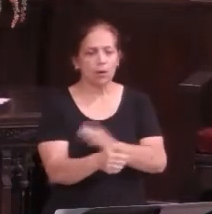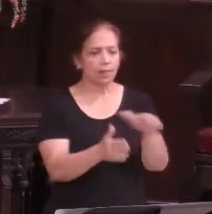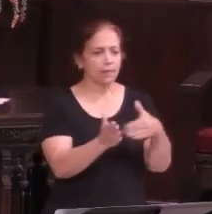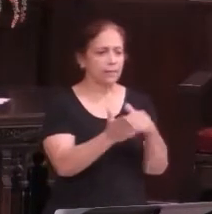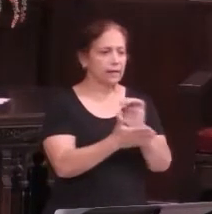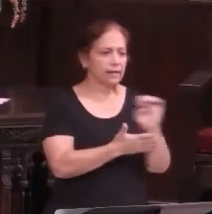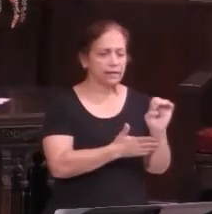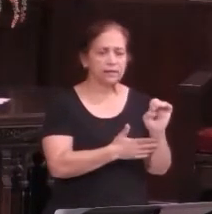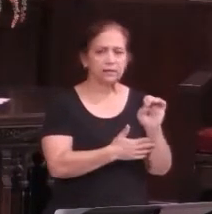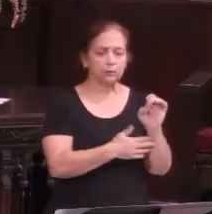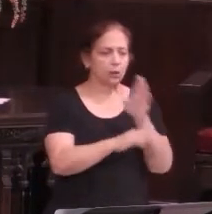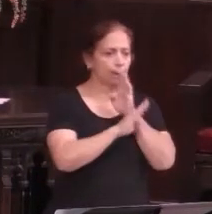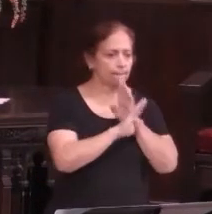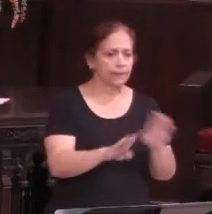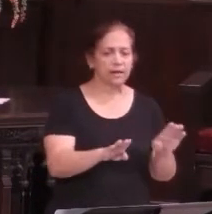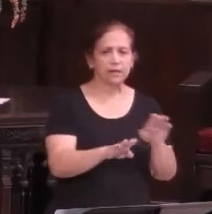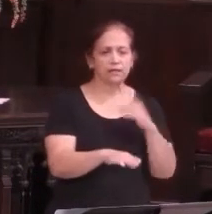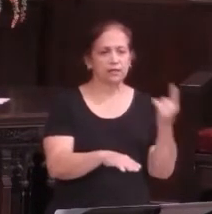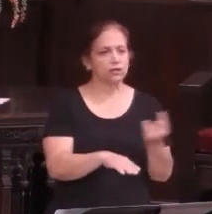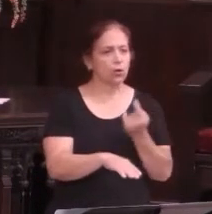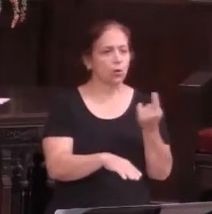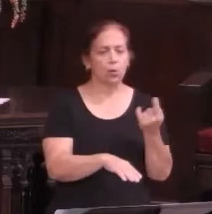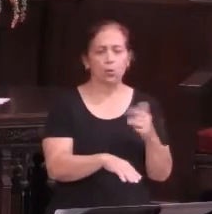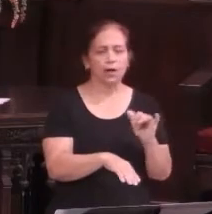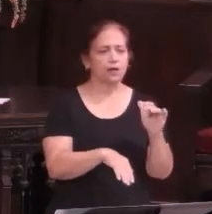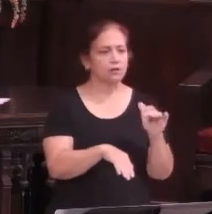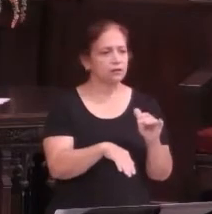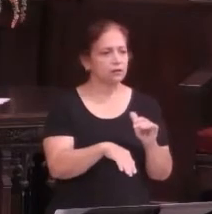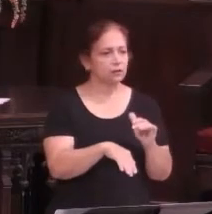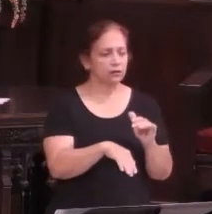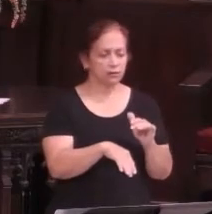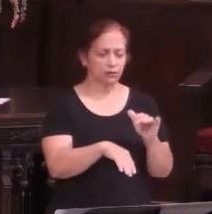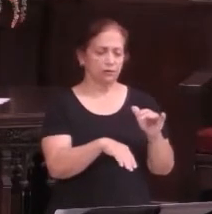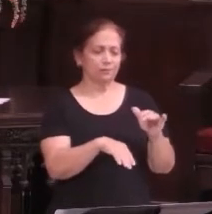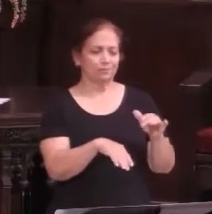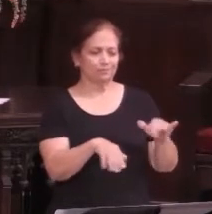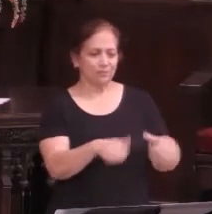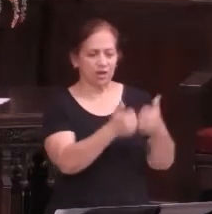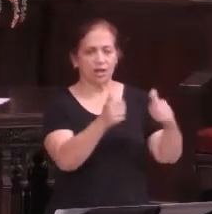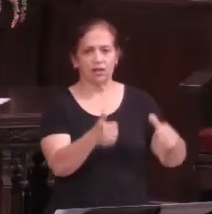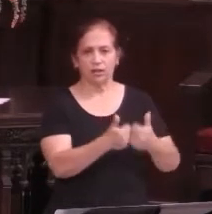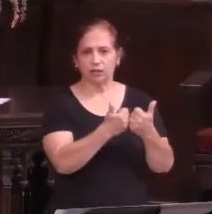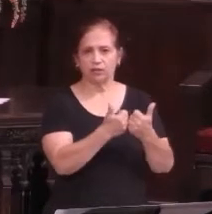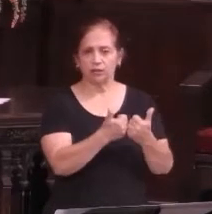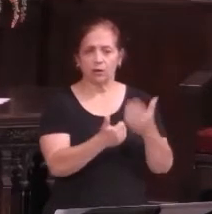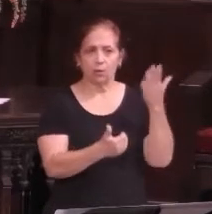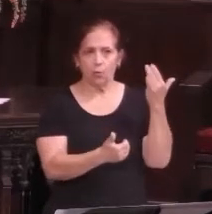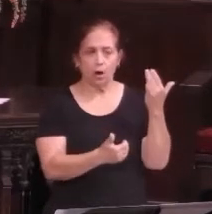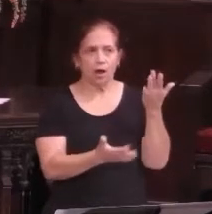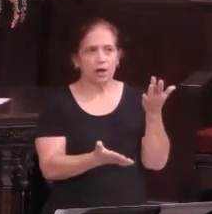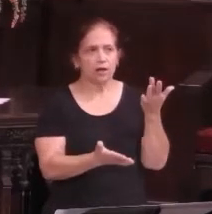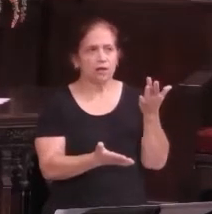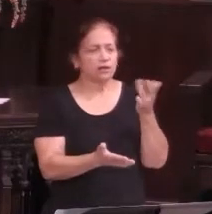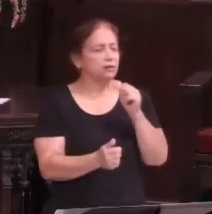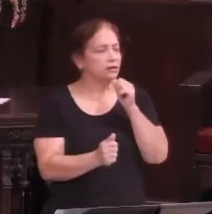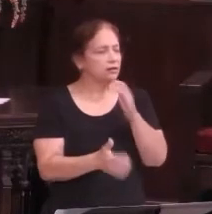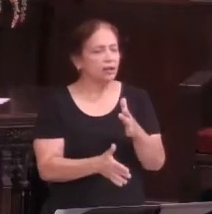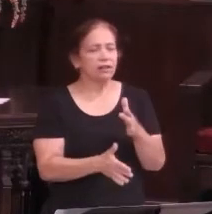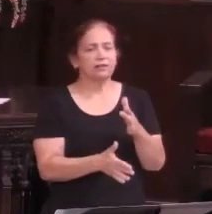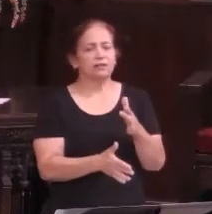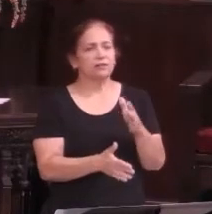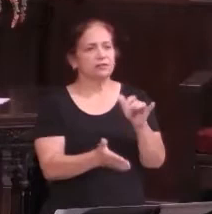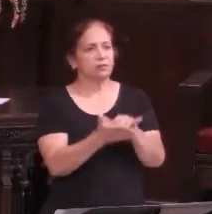East where peace is always being called into question. Because nothing is impossible for you,